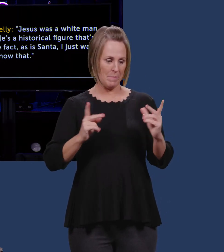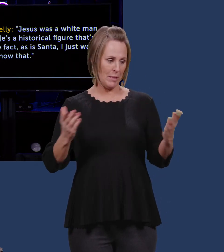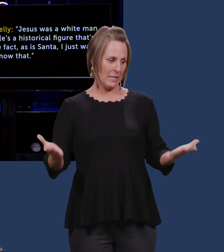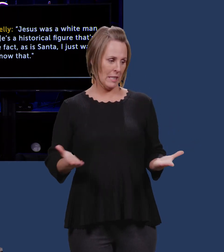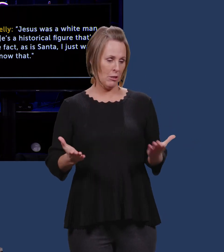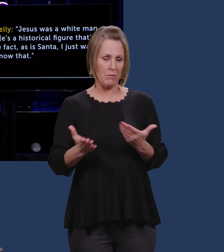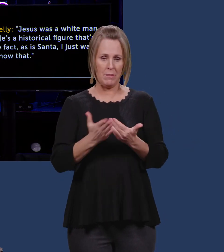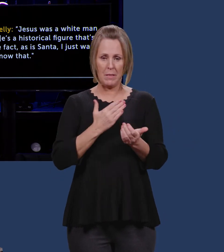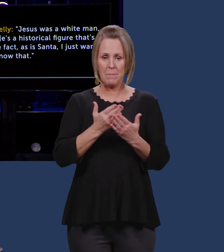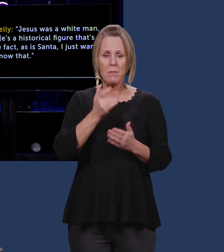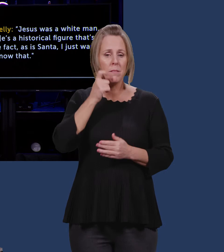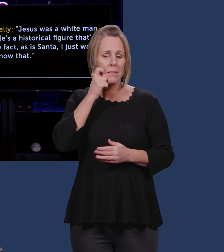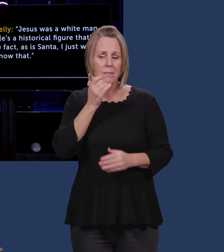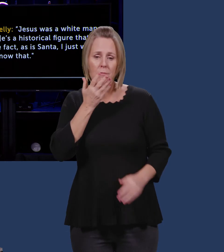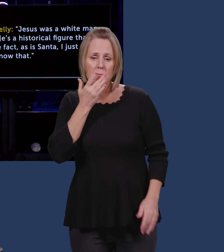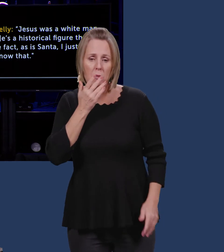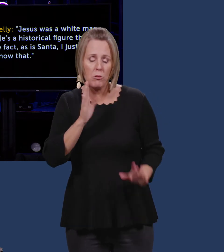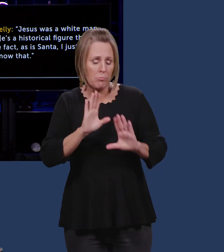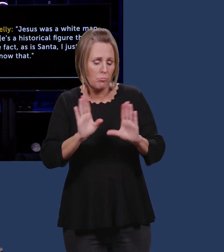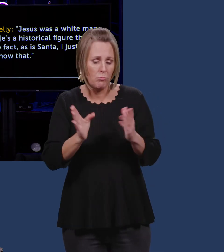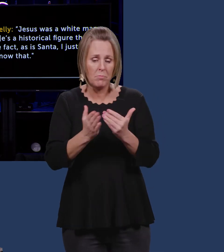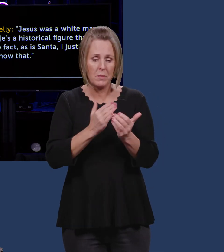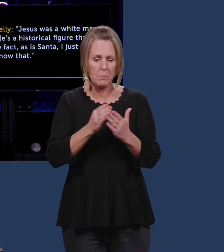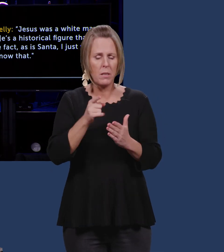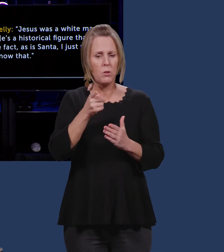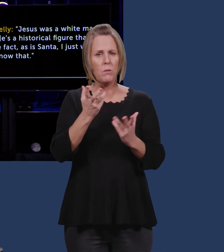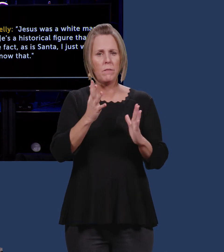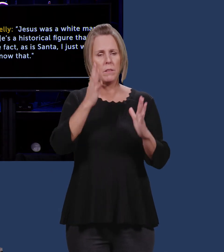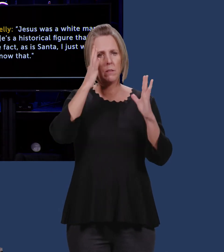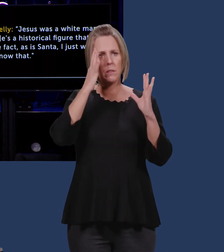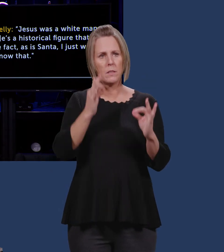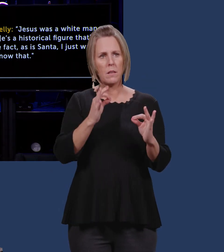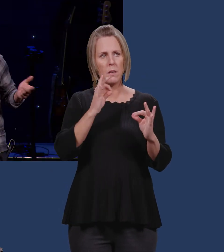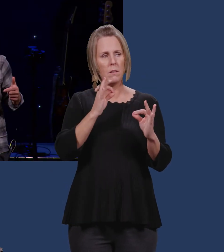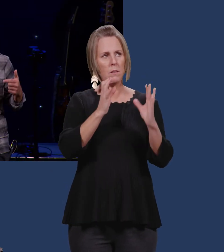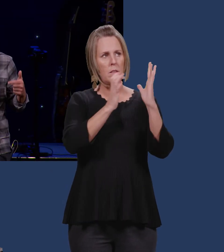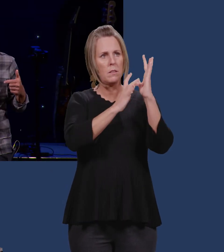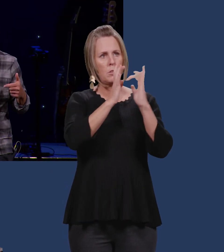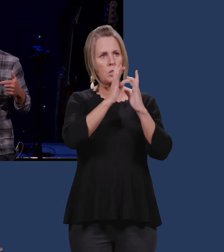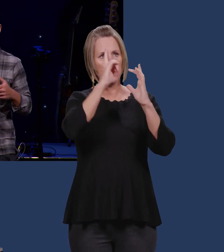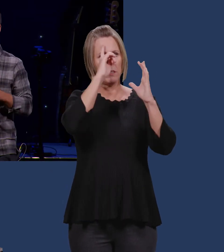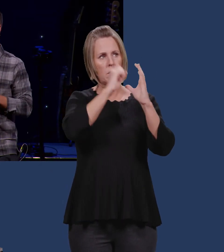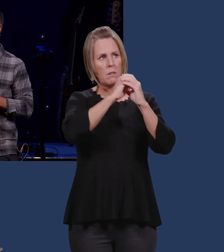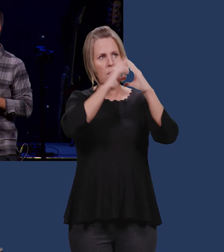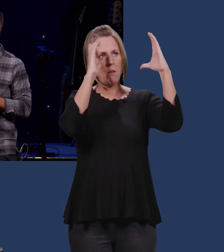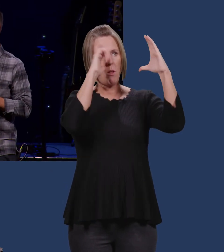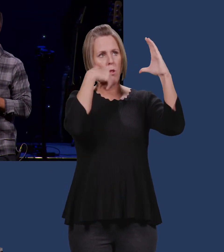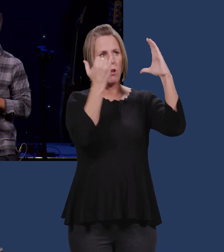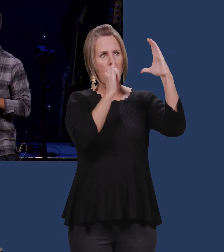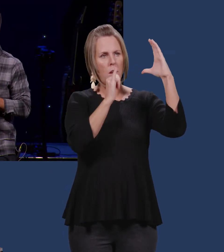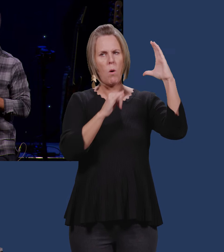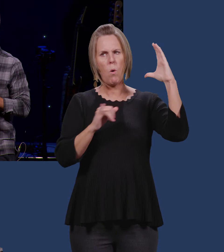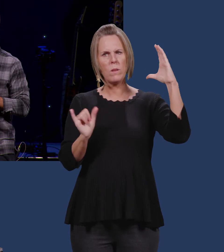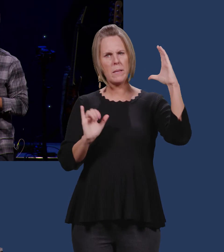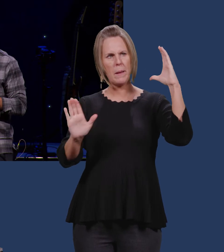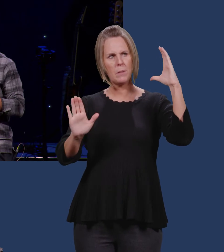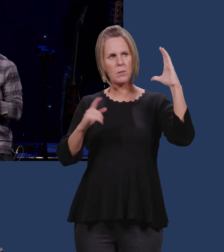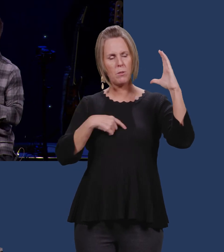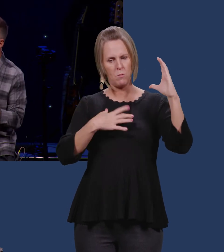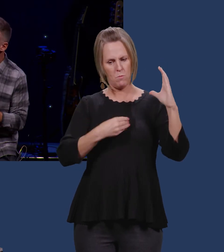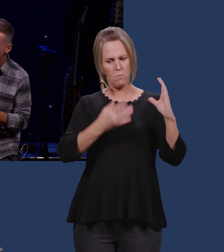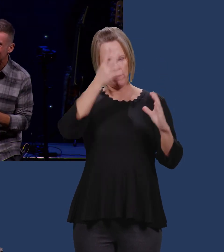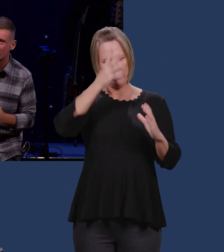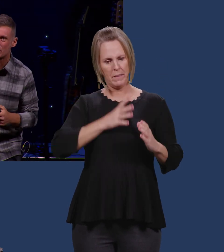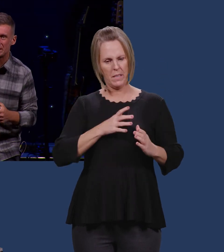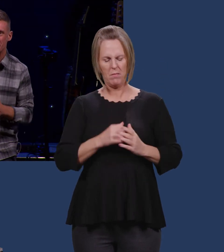your race, have in your mind an image of Jesus that fits hers, that of a white man. Now,